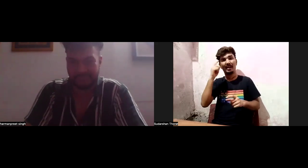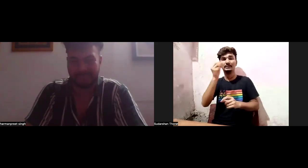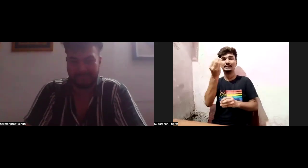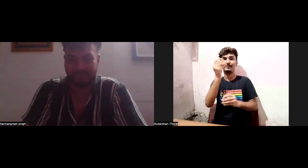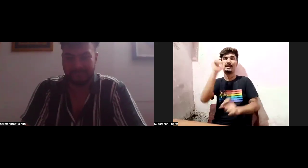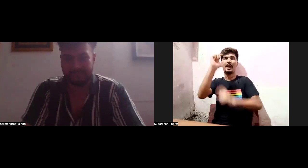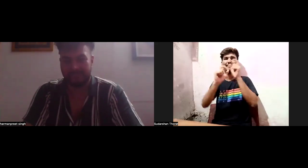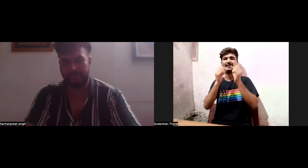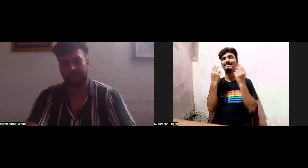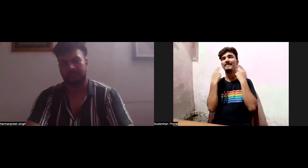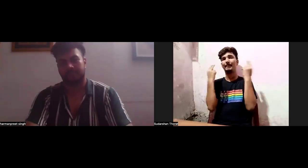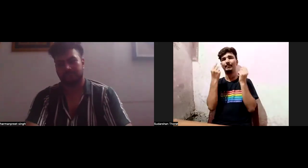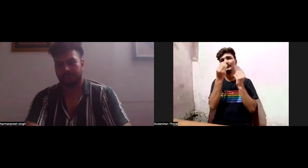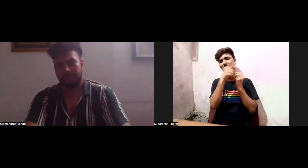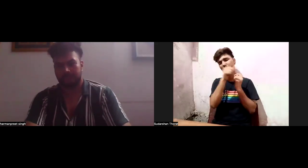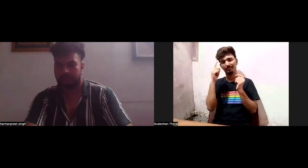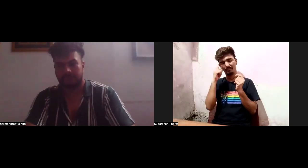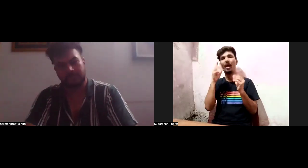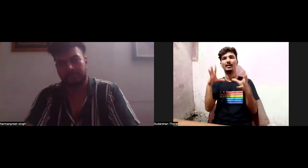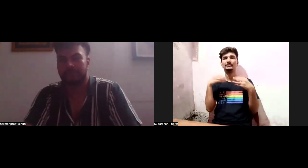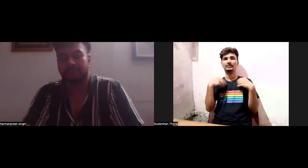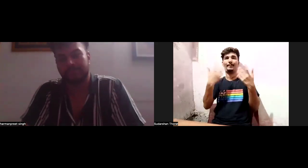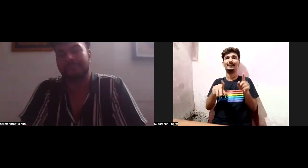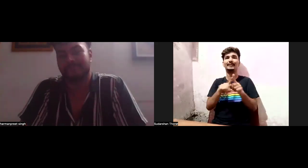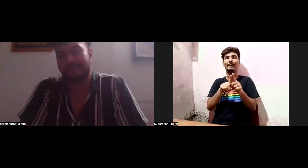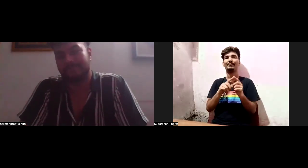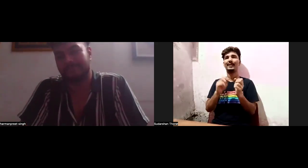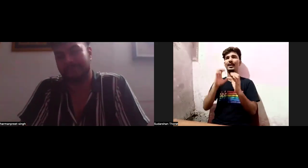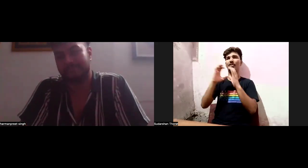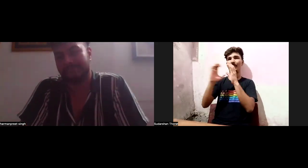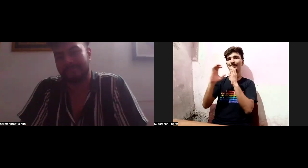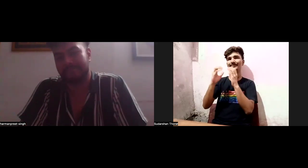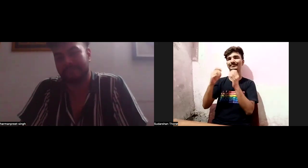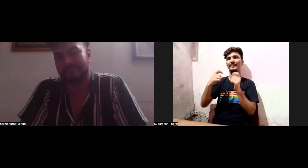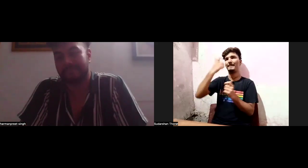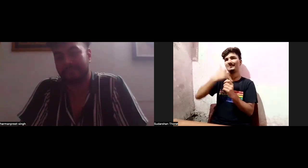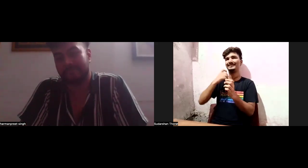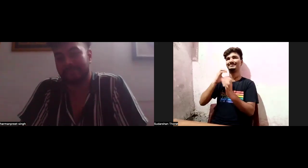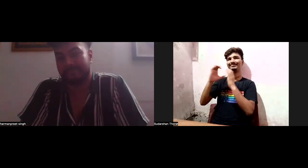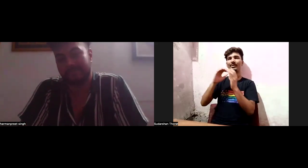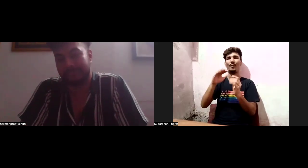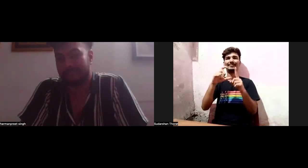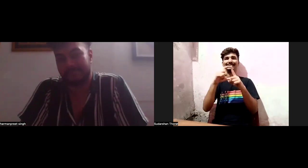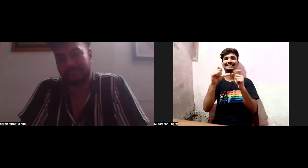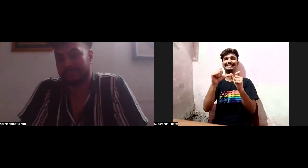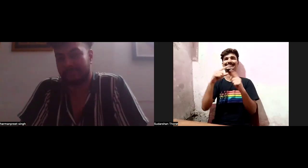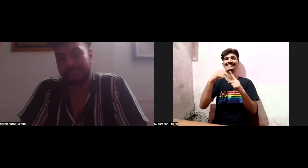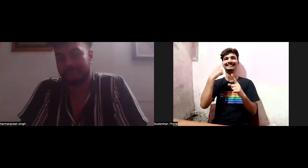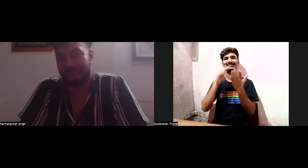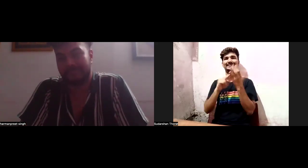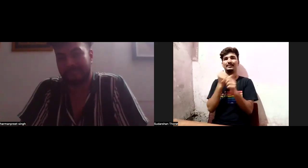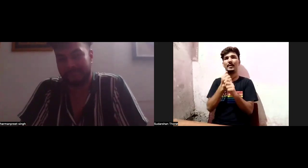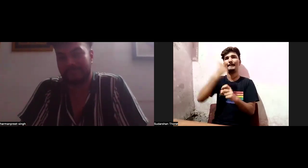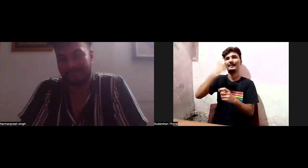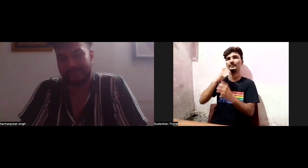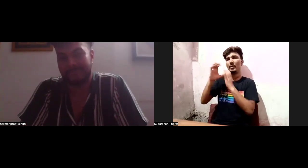the another affair. So there are some people as well. Who would like to communicate with the other